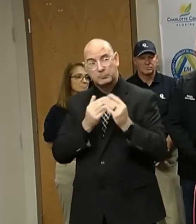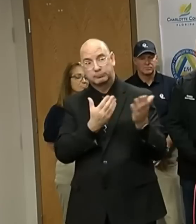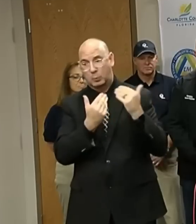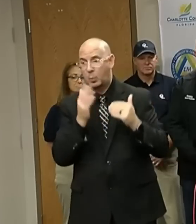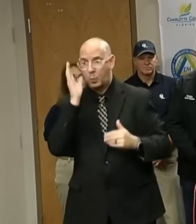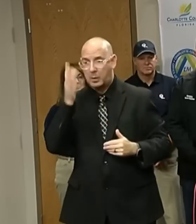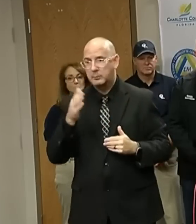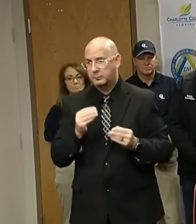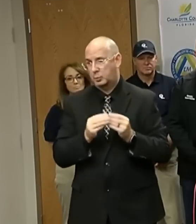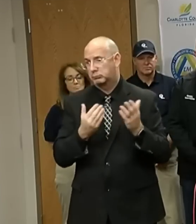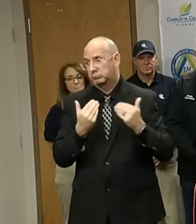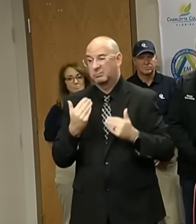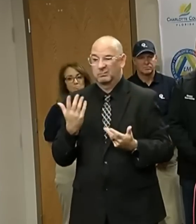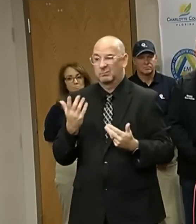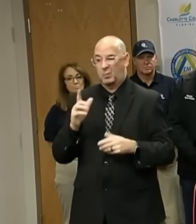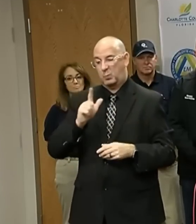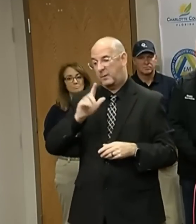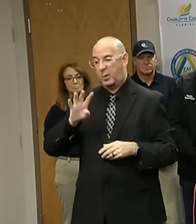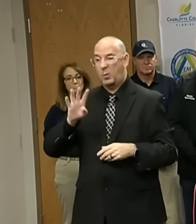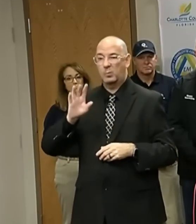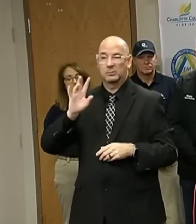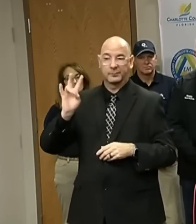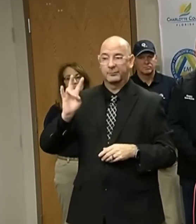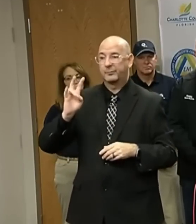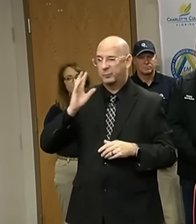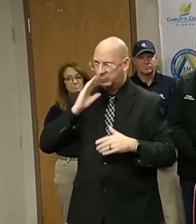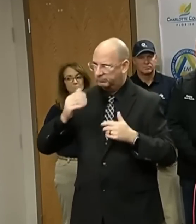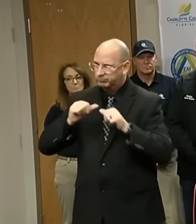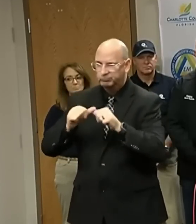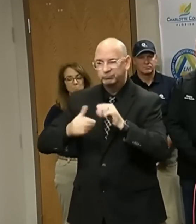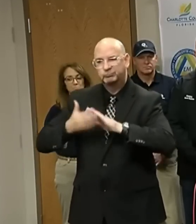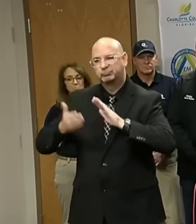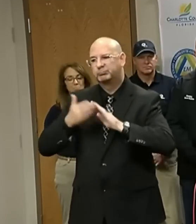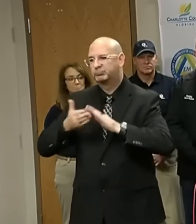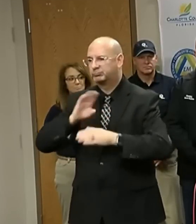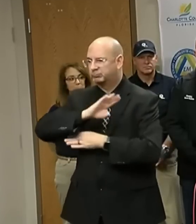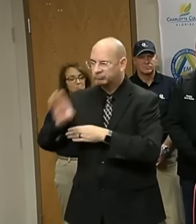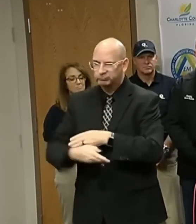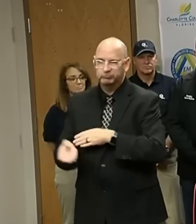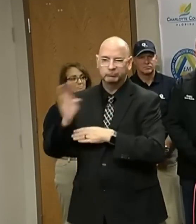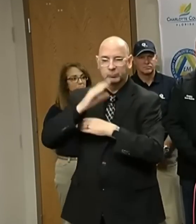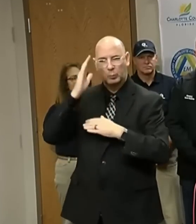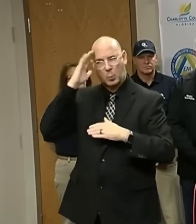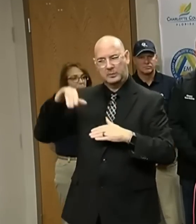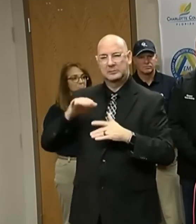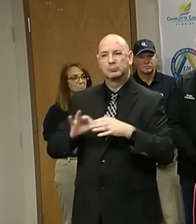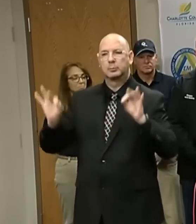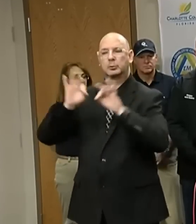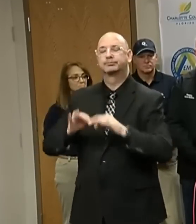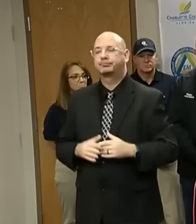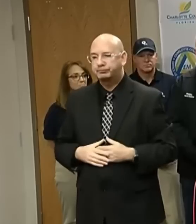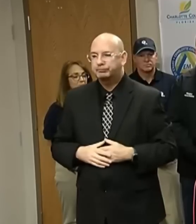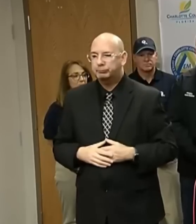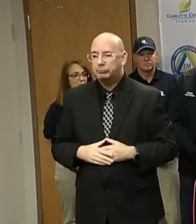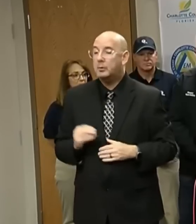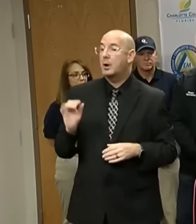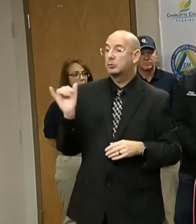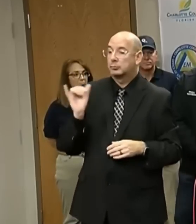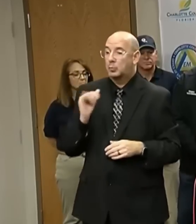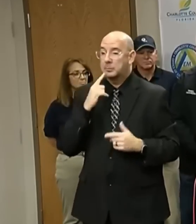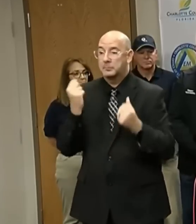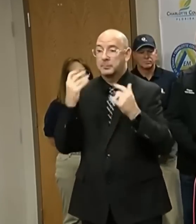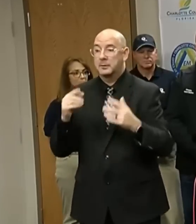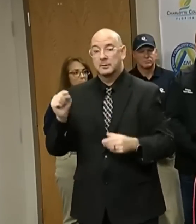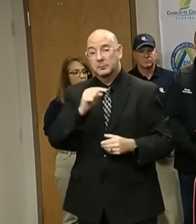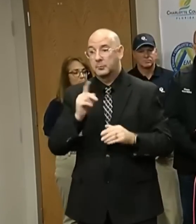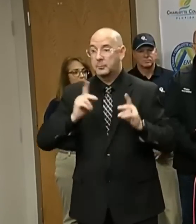be a 24/7 operation because we realize how important it is. We also understand there's a lot of people that have asked what they can do to help the people of